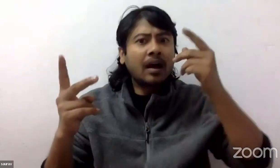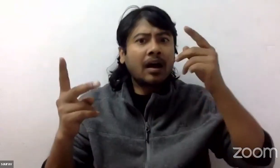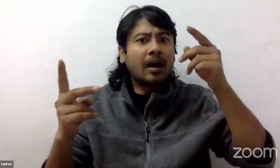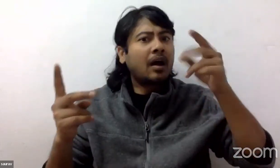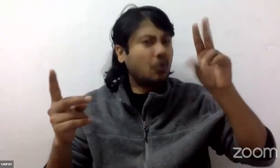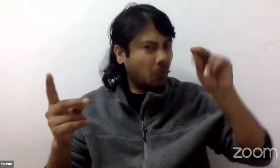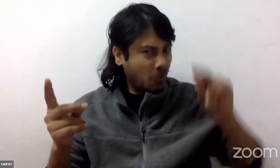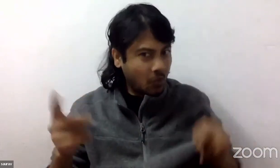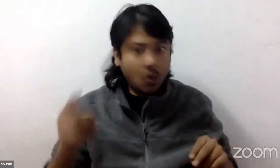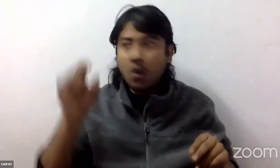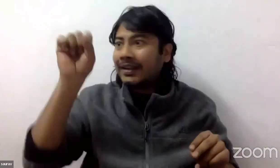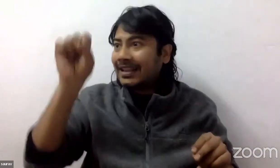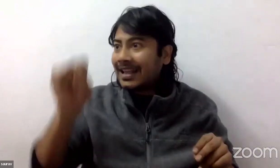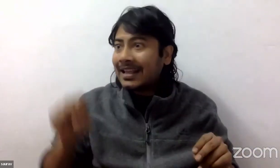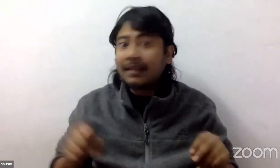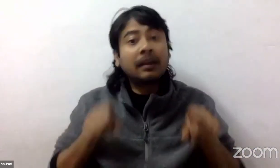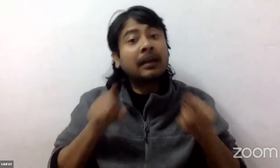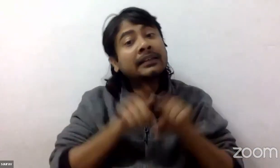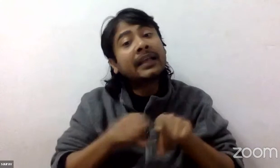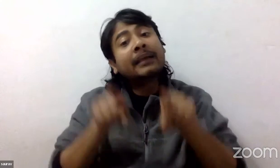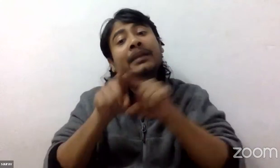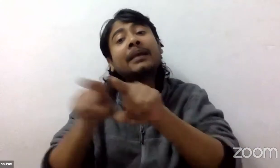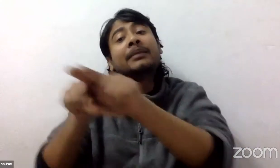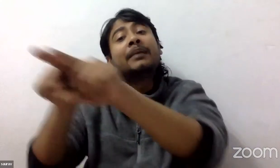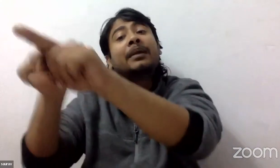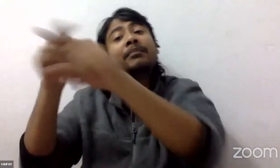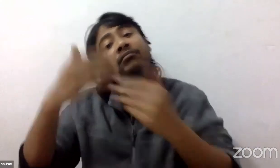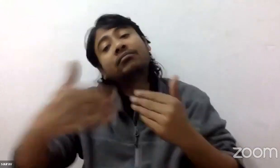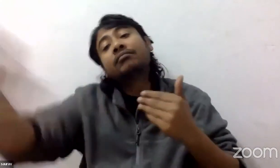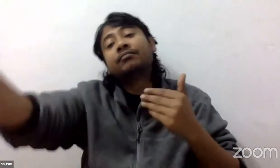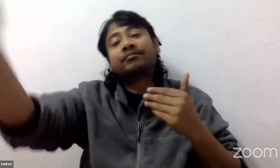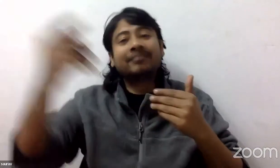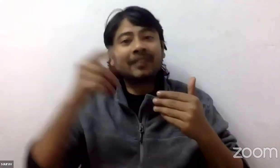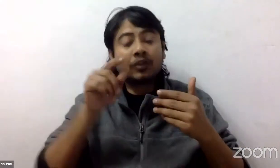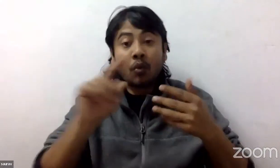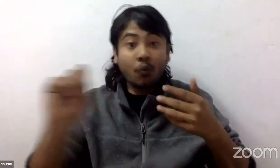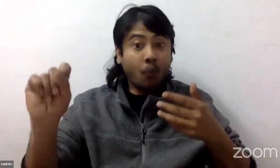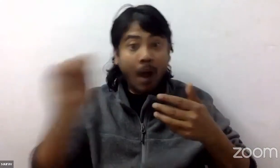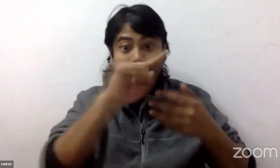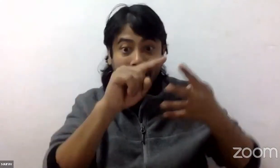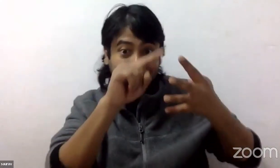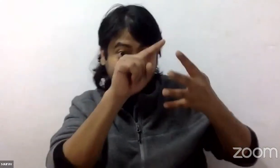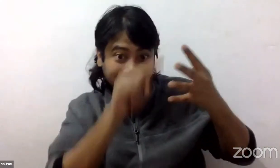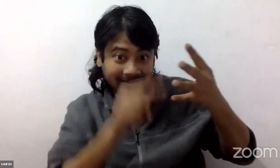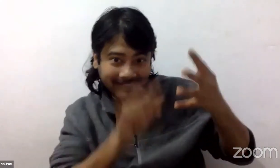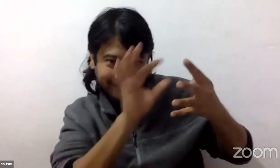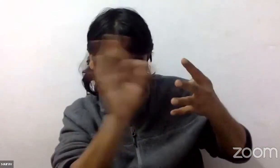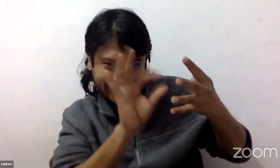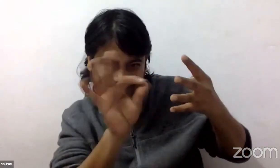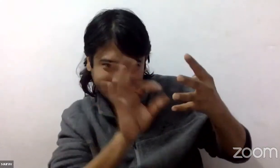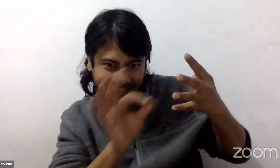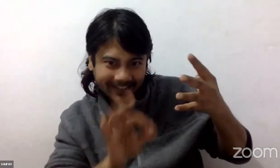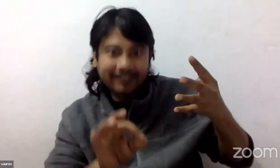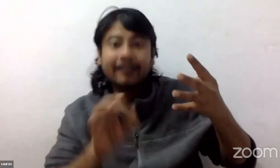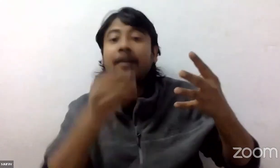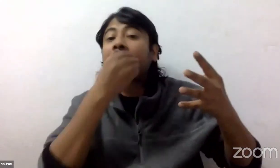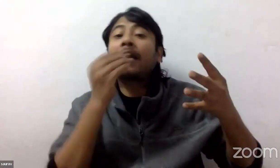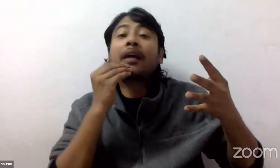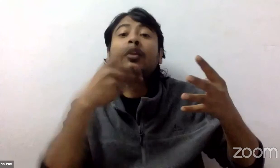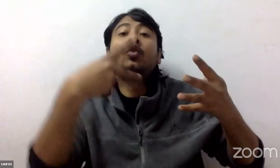Okay, so 2 Ekadashi comes every month. So all these Ekadashis in the entire year, there is no change